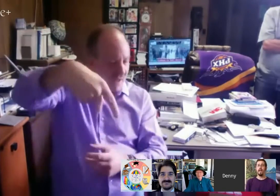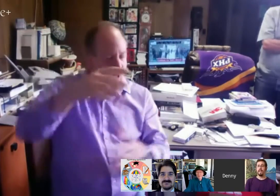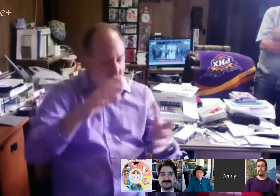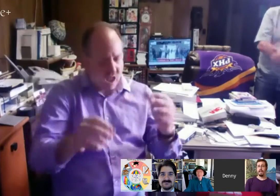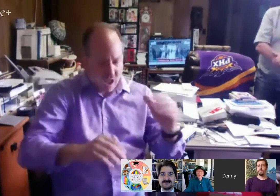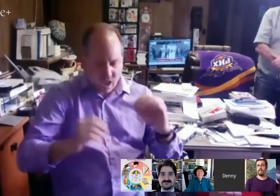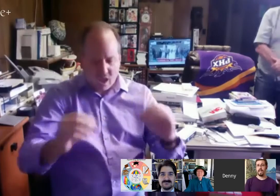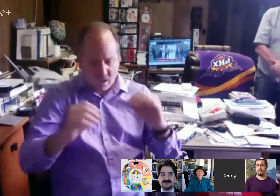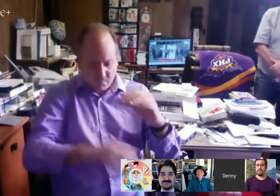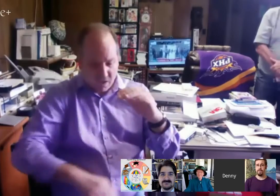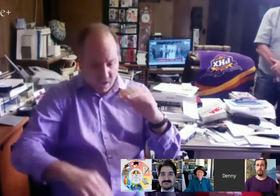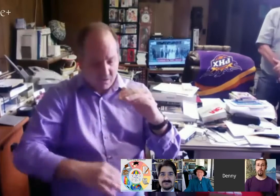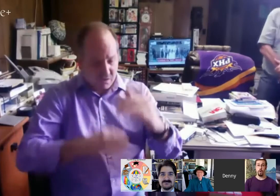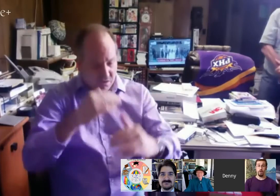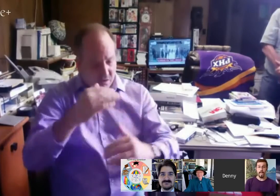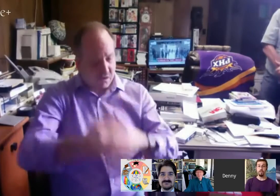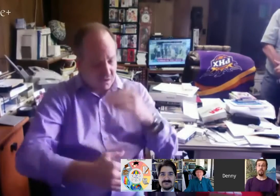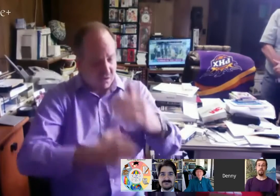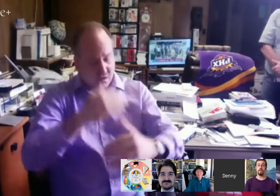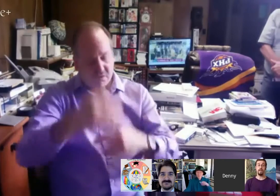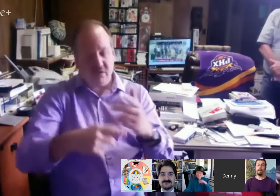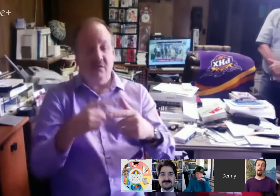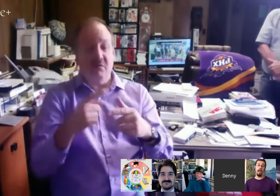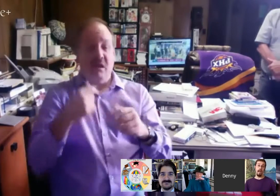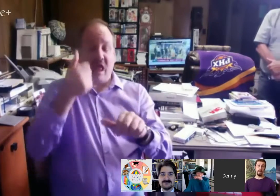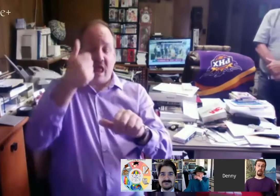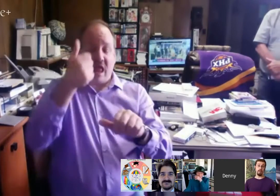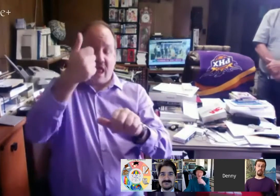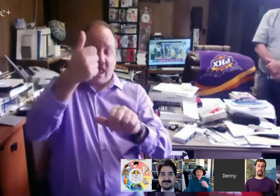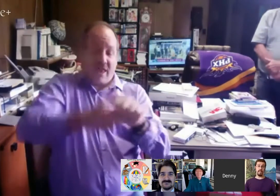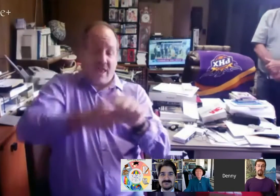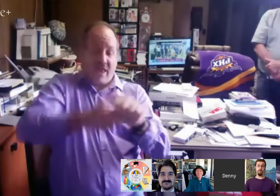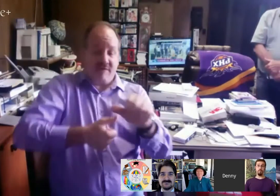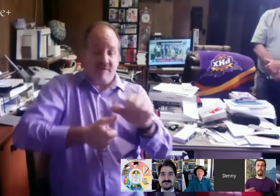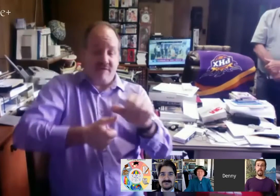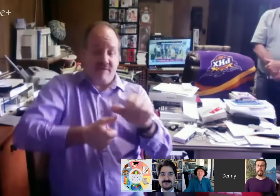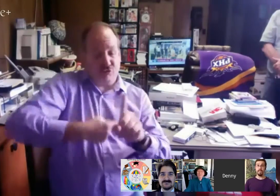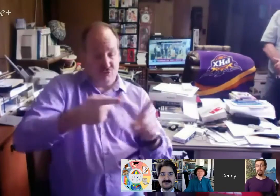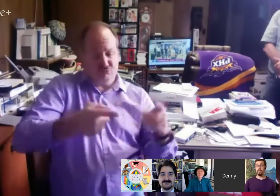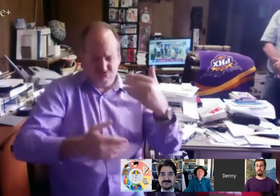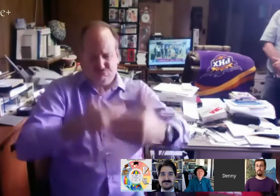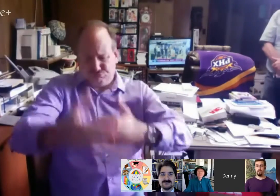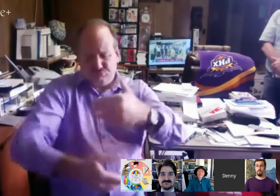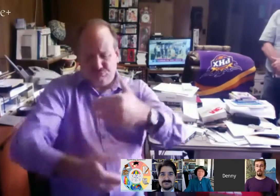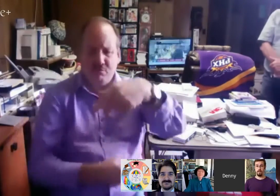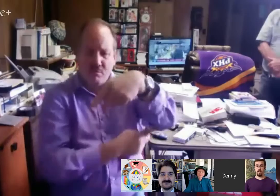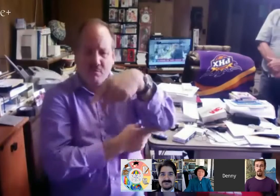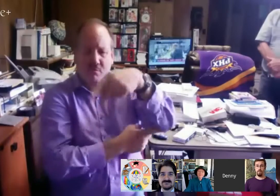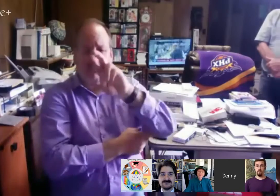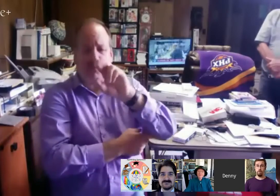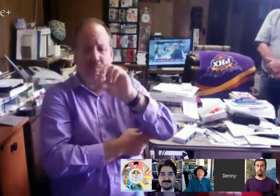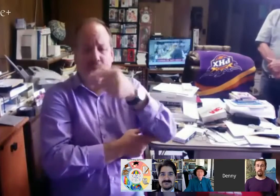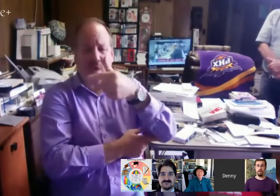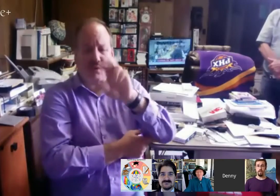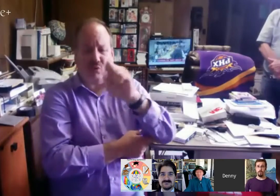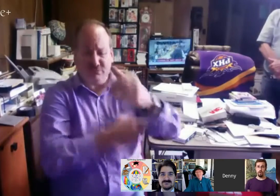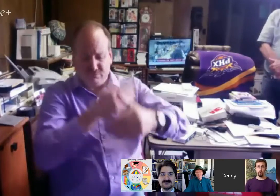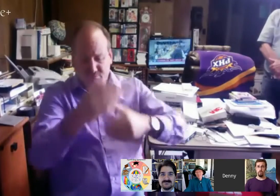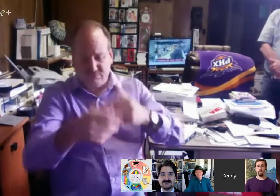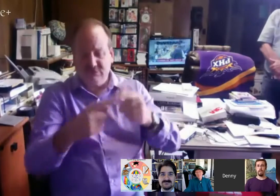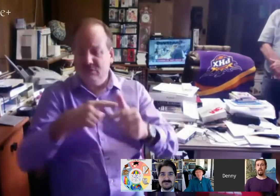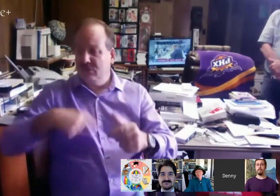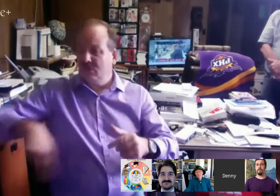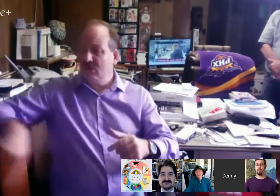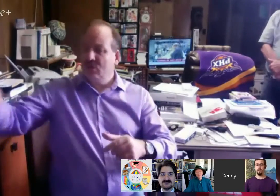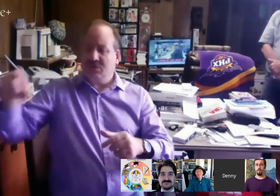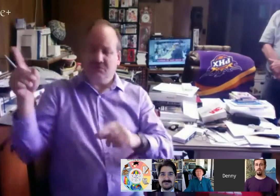and to understand the different rotations, and to understand the different planes of movement, the